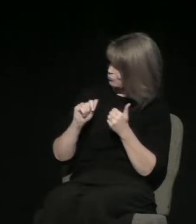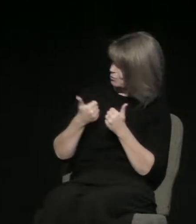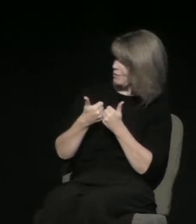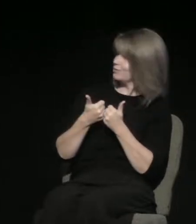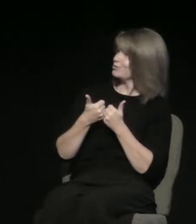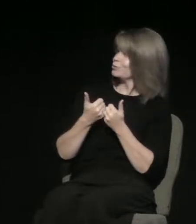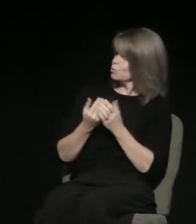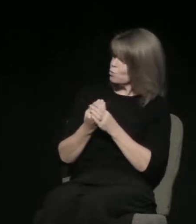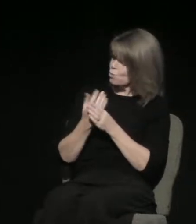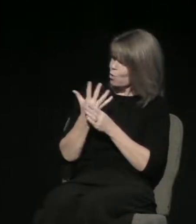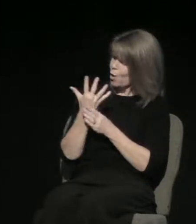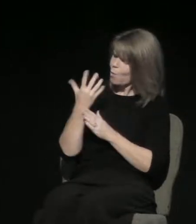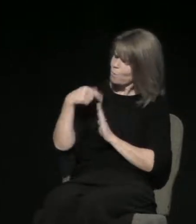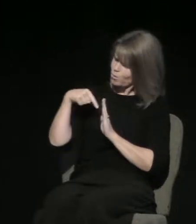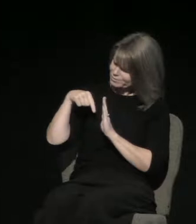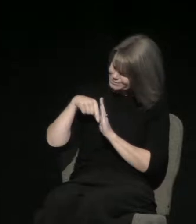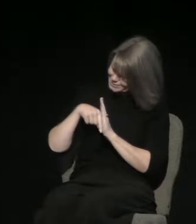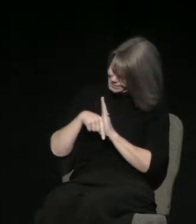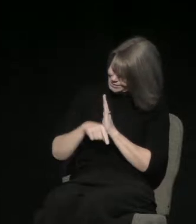To grow deeper In you